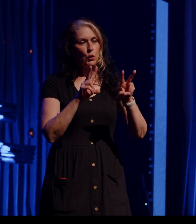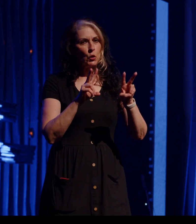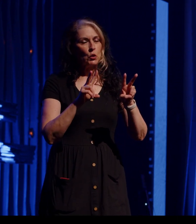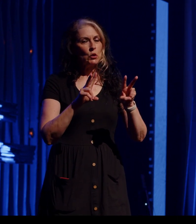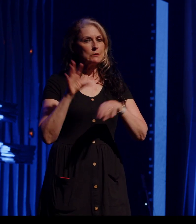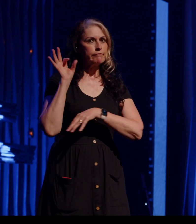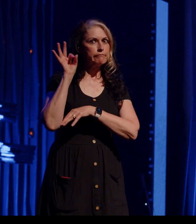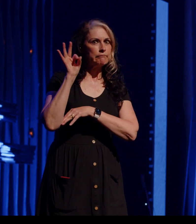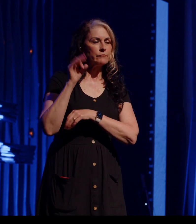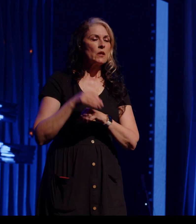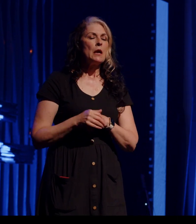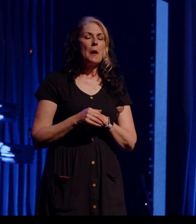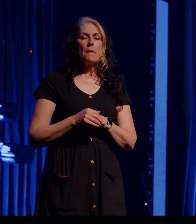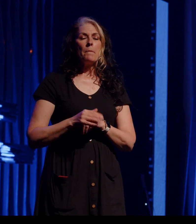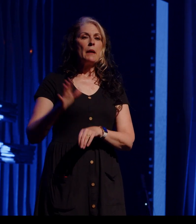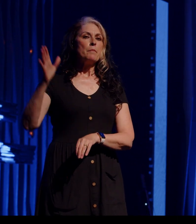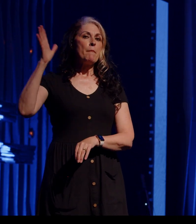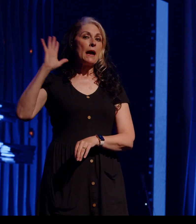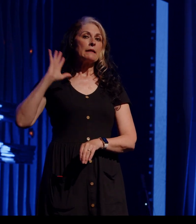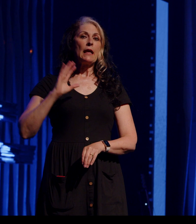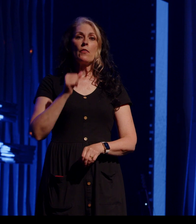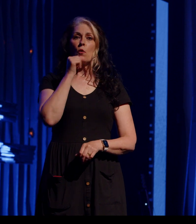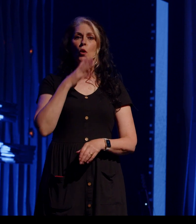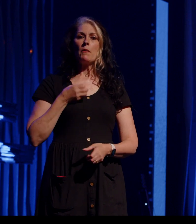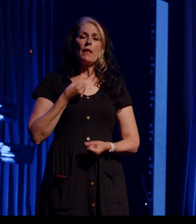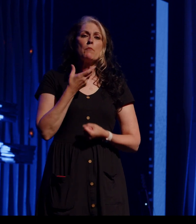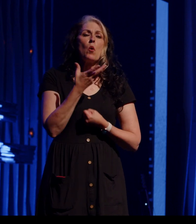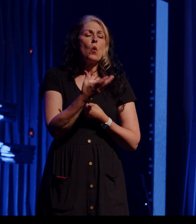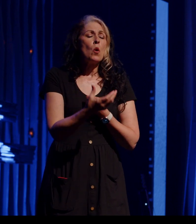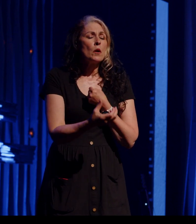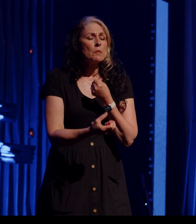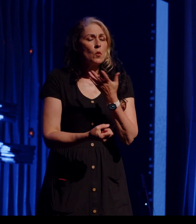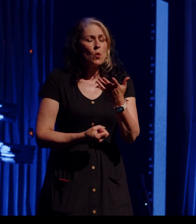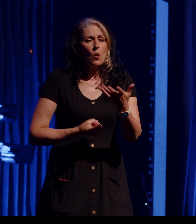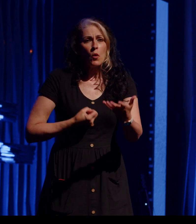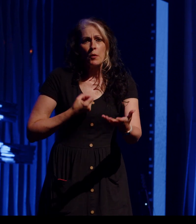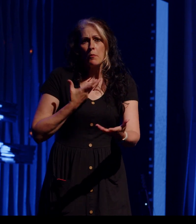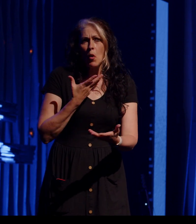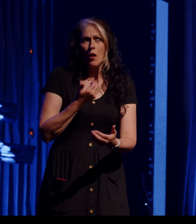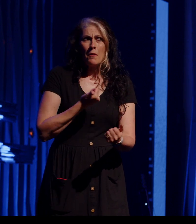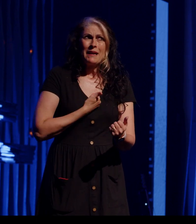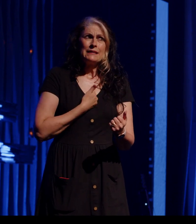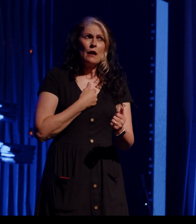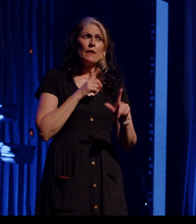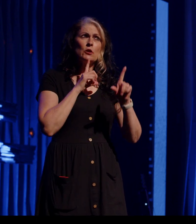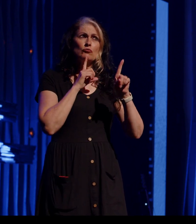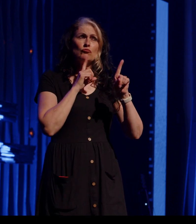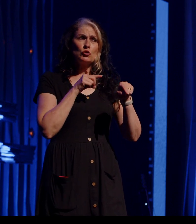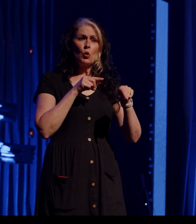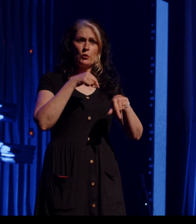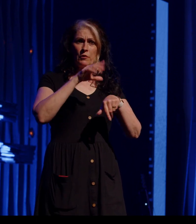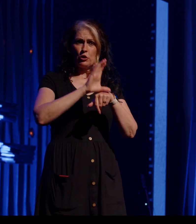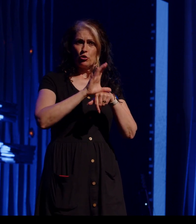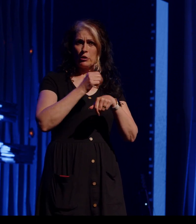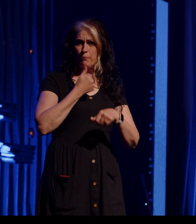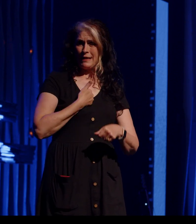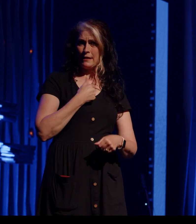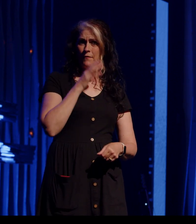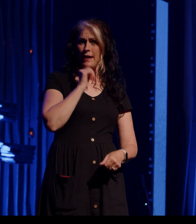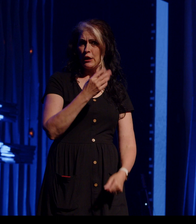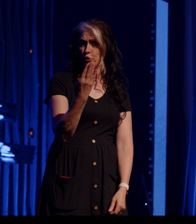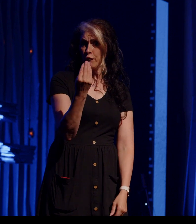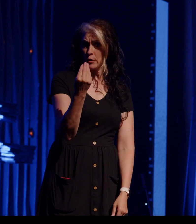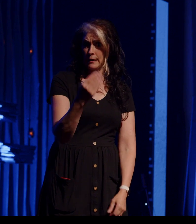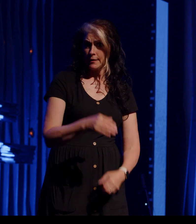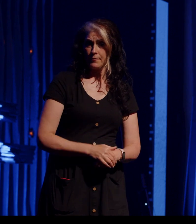These women who have just poured into me over the years since I started attending this church when I was 14 years old. I say thank